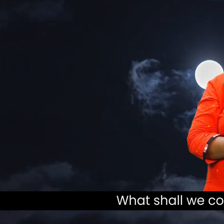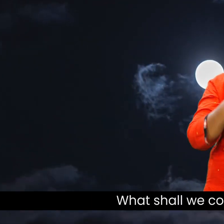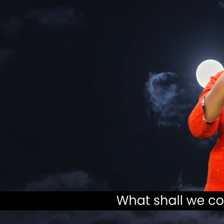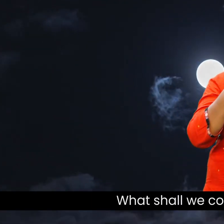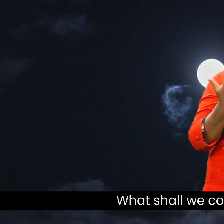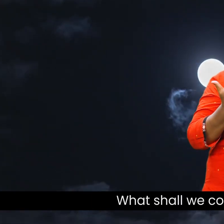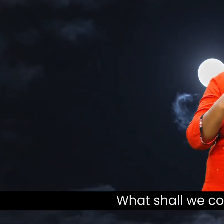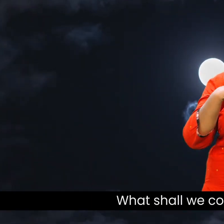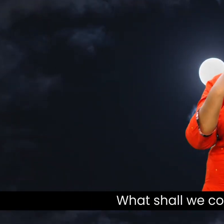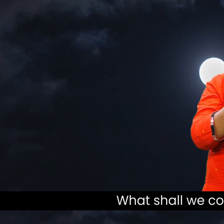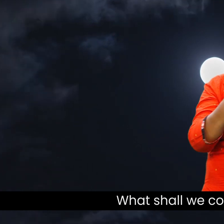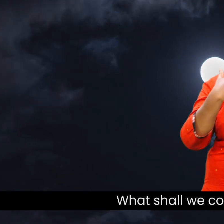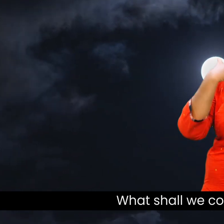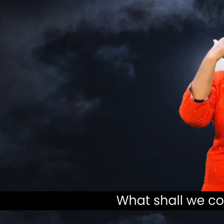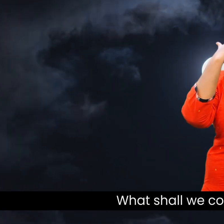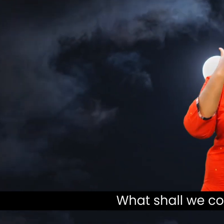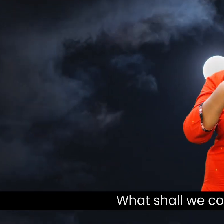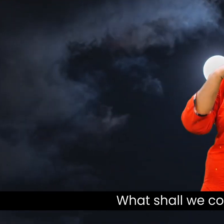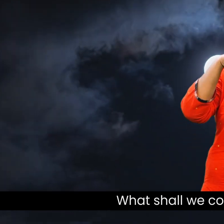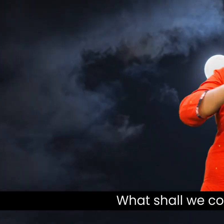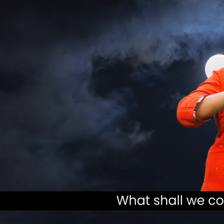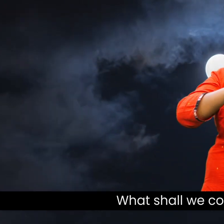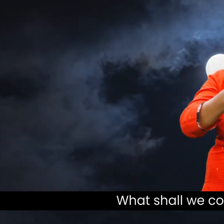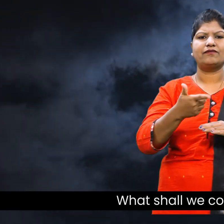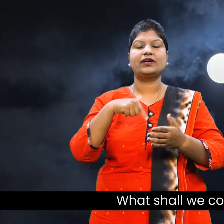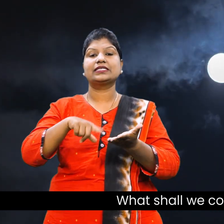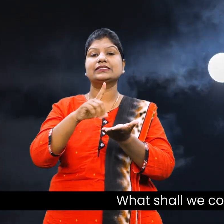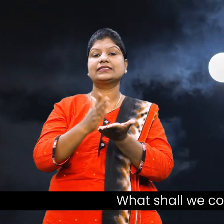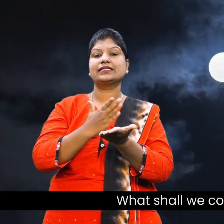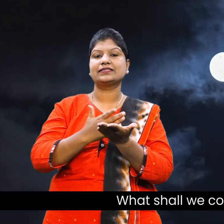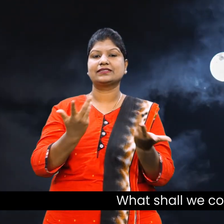What shall we come to know after this lesson?